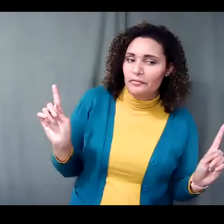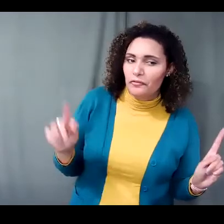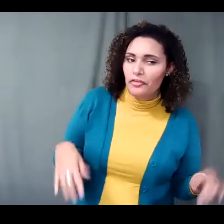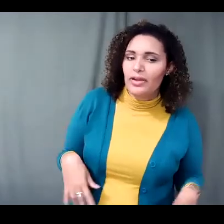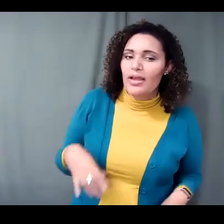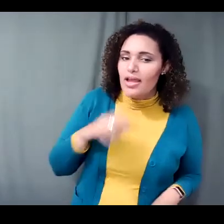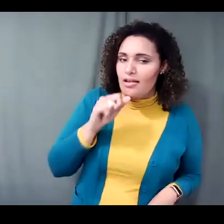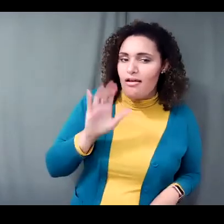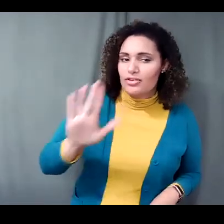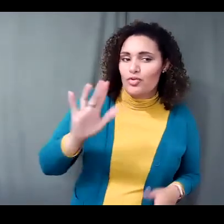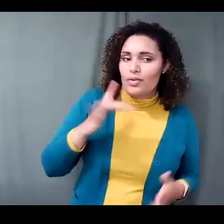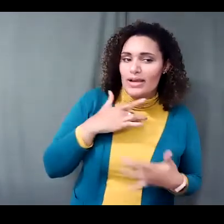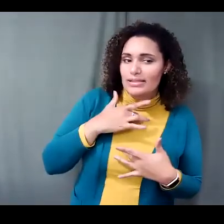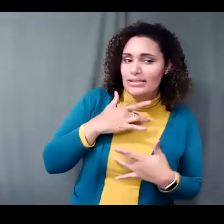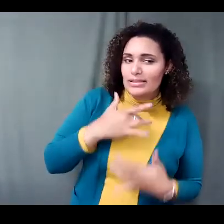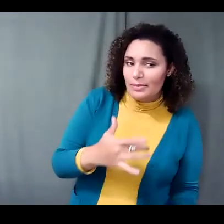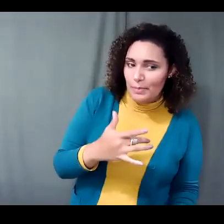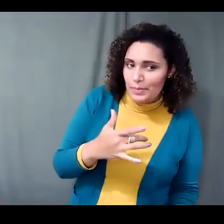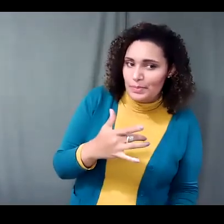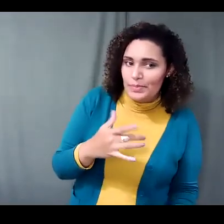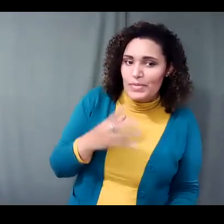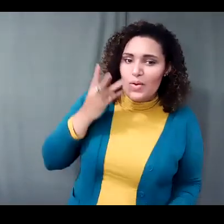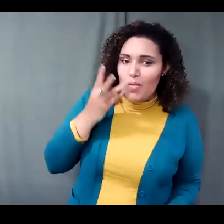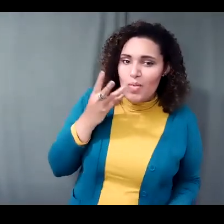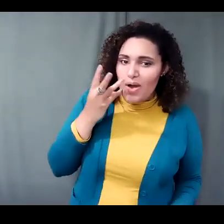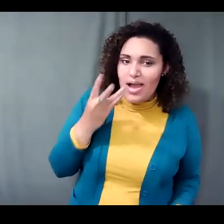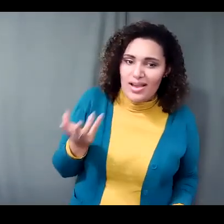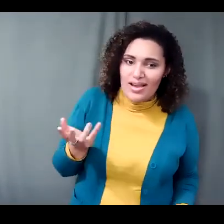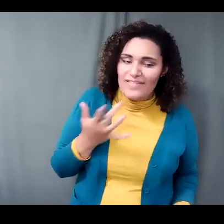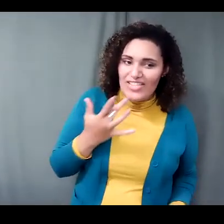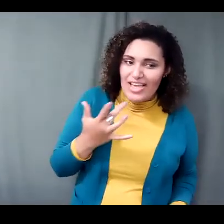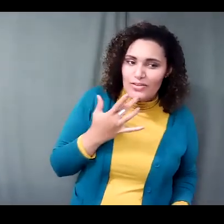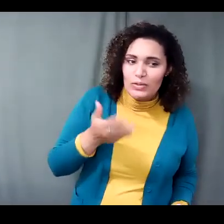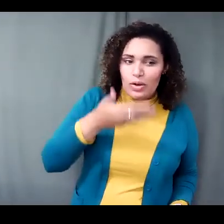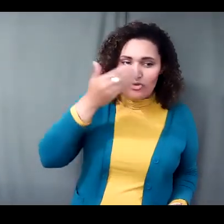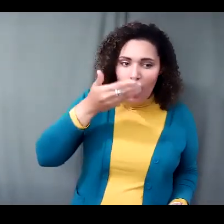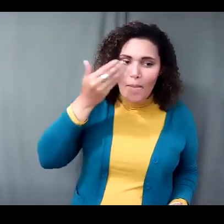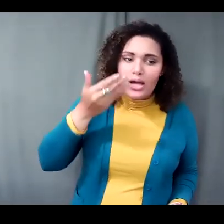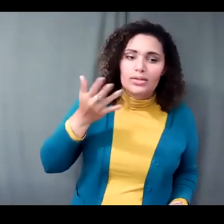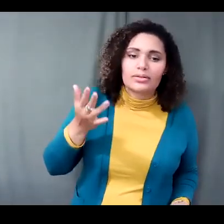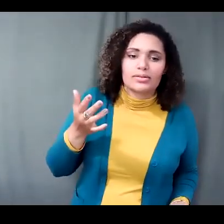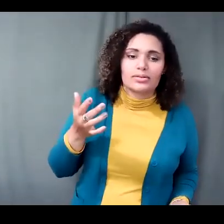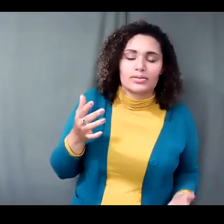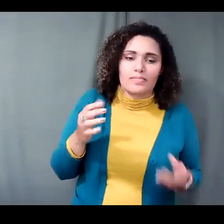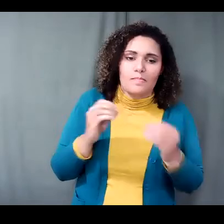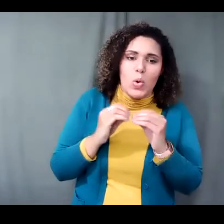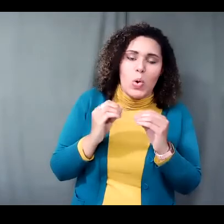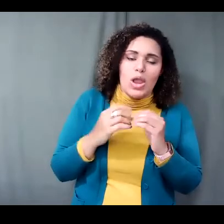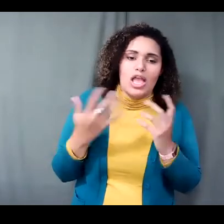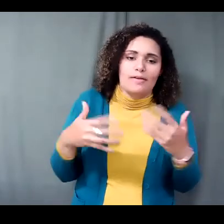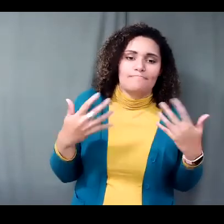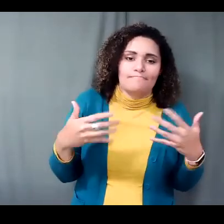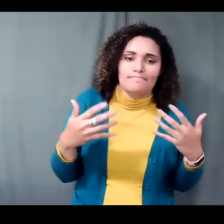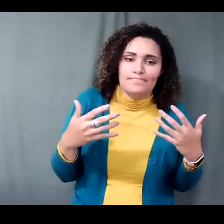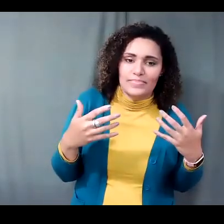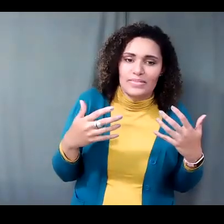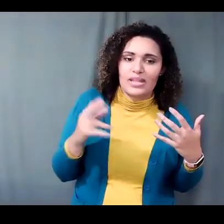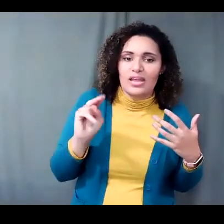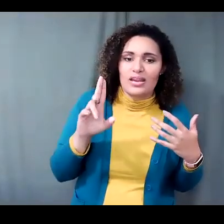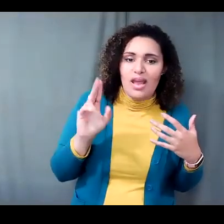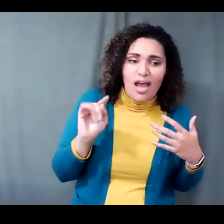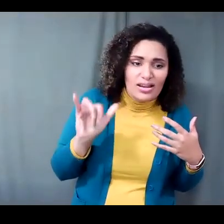your typical wine, I guess, I don't know, flavors or aromas, or you get into kind of much more nutty